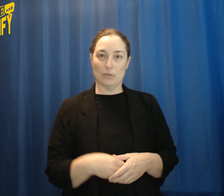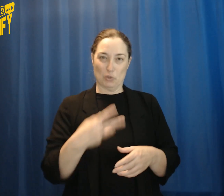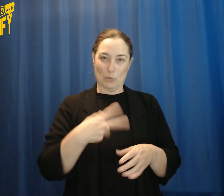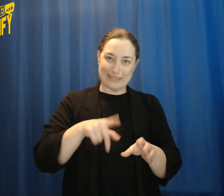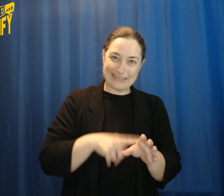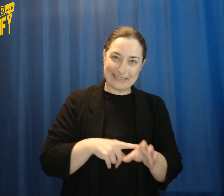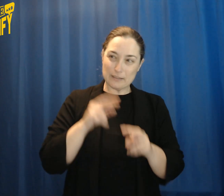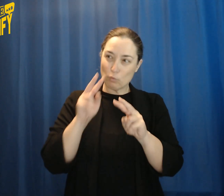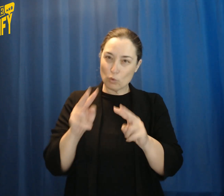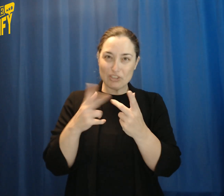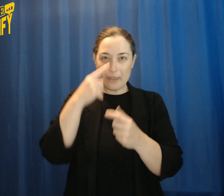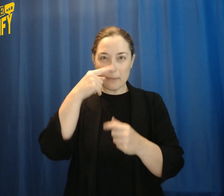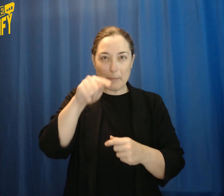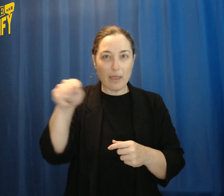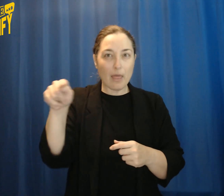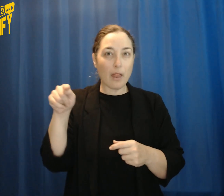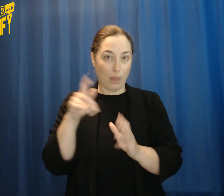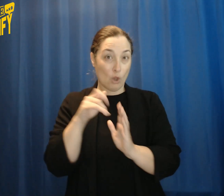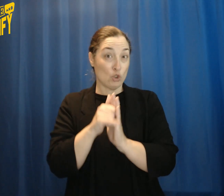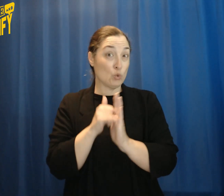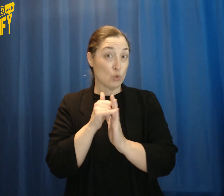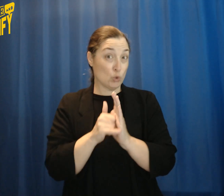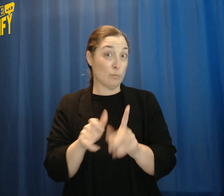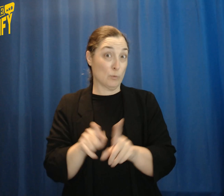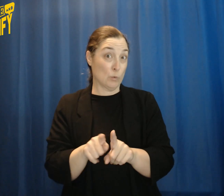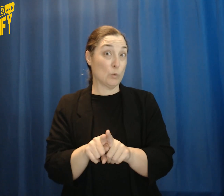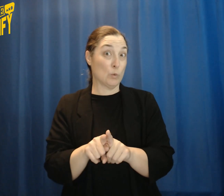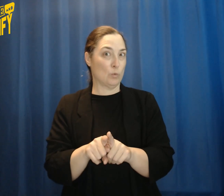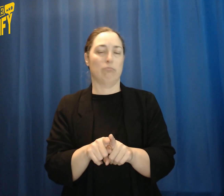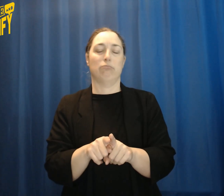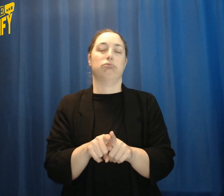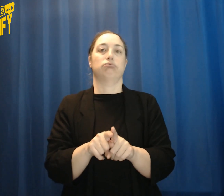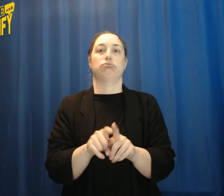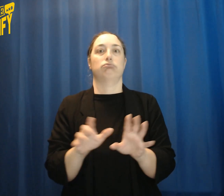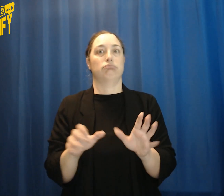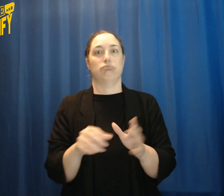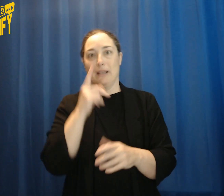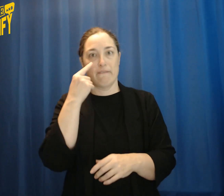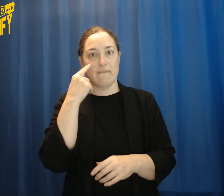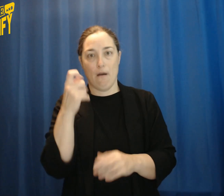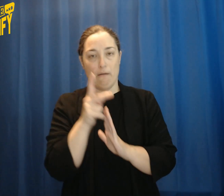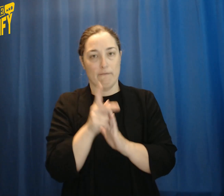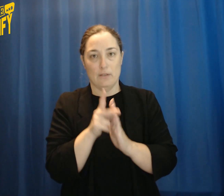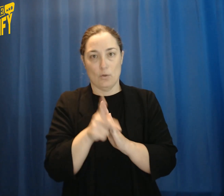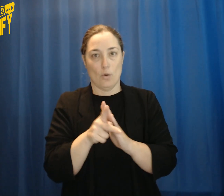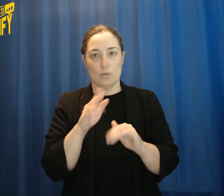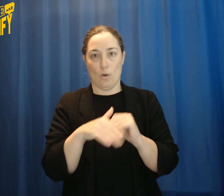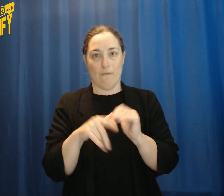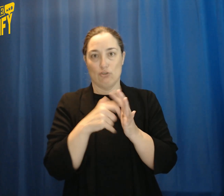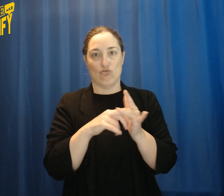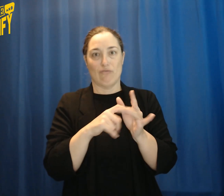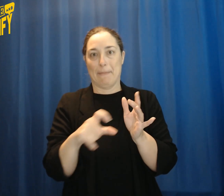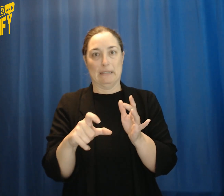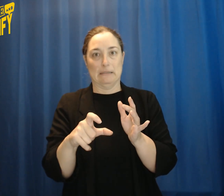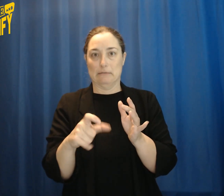stuff on YouTube now. Like there's just, you know, you can find videos about ceramic anything. So that helps